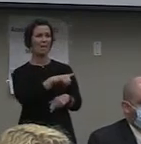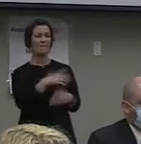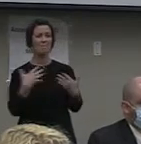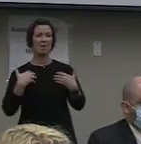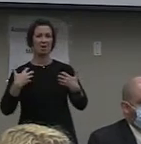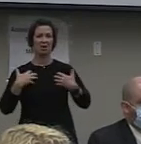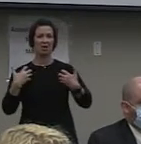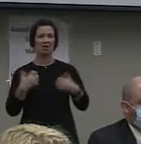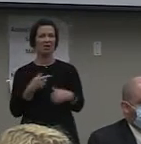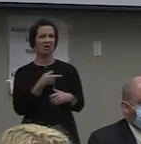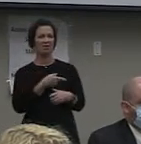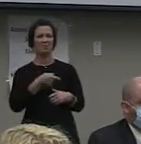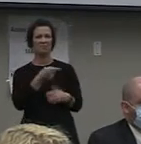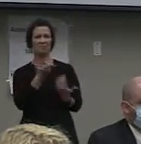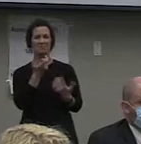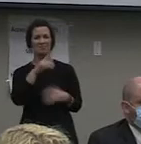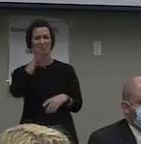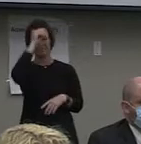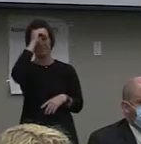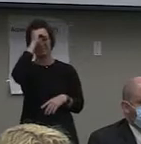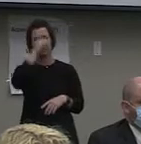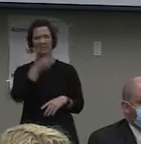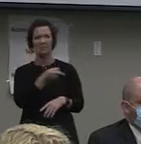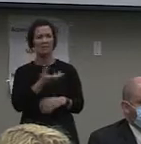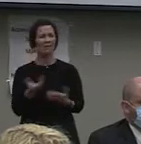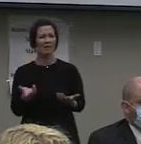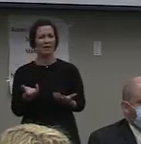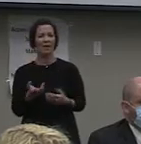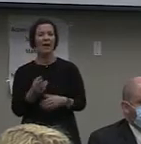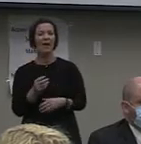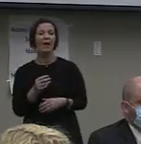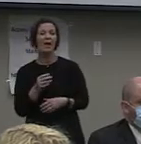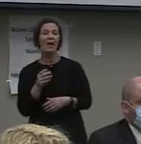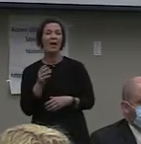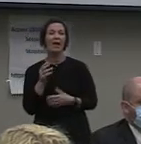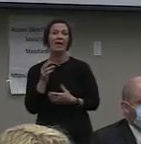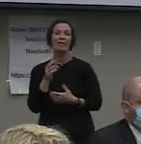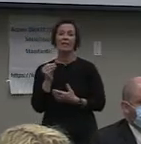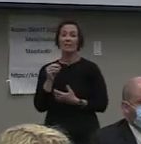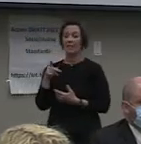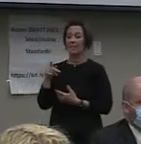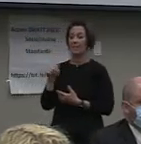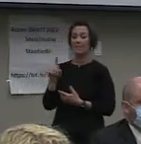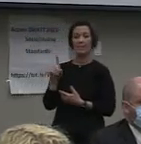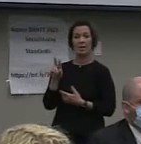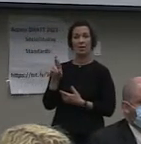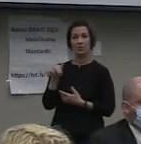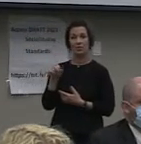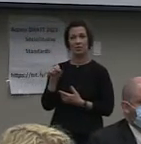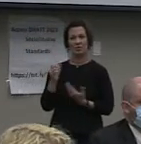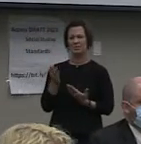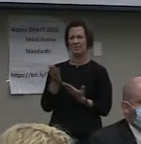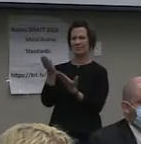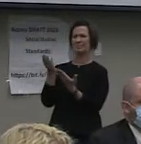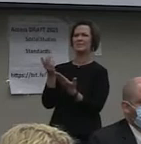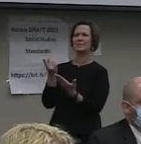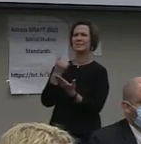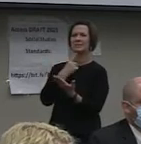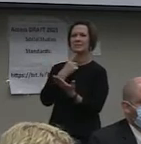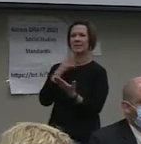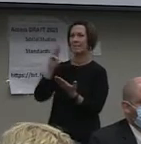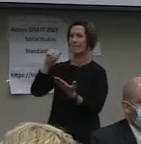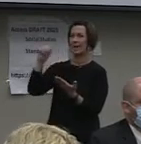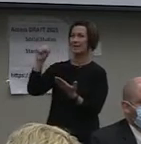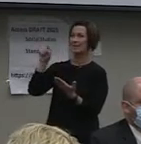no place to have a state. And Julian Parvis raised the question of the witch trials in Salem, Massachusetts as a